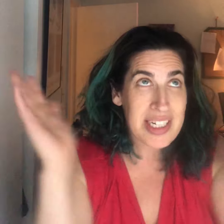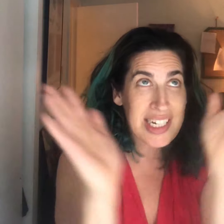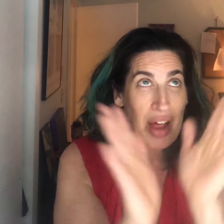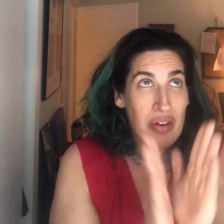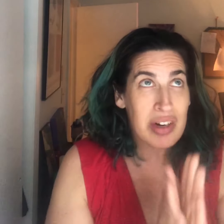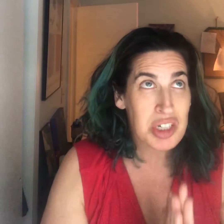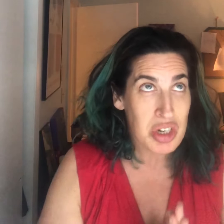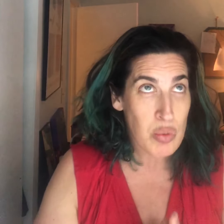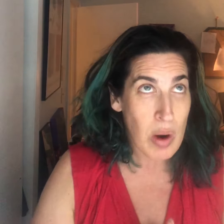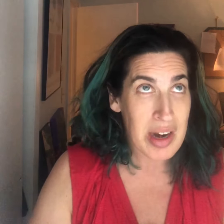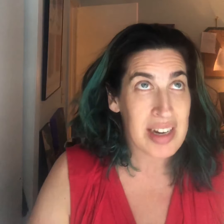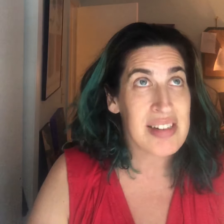together into the oneness.